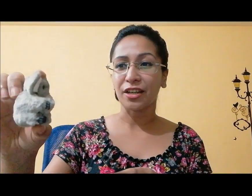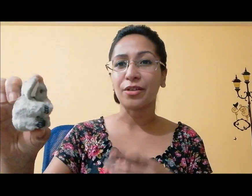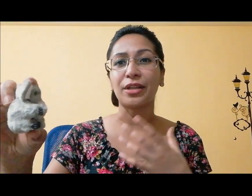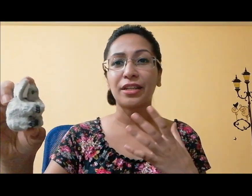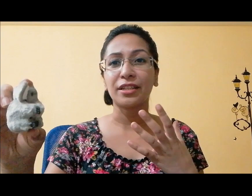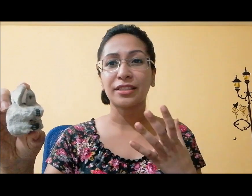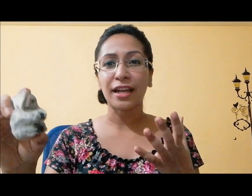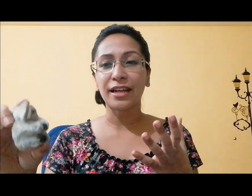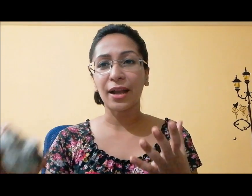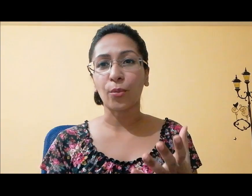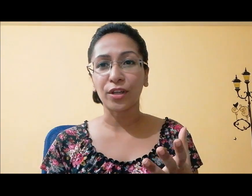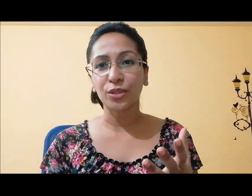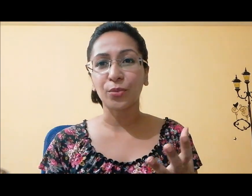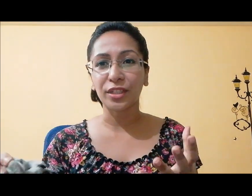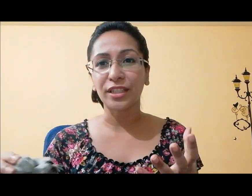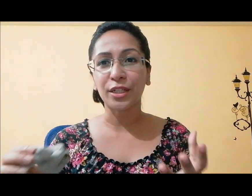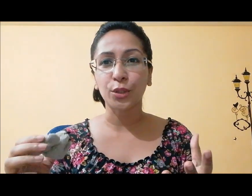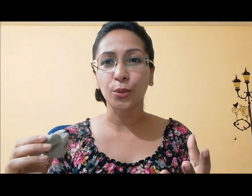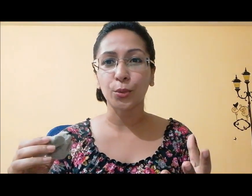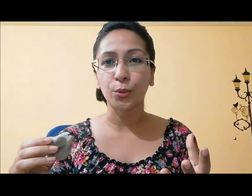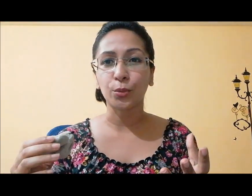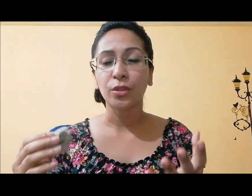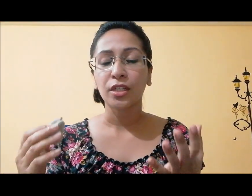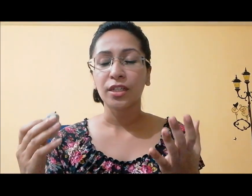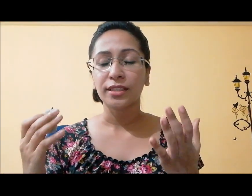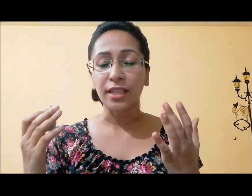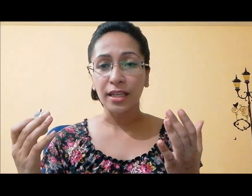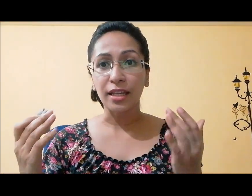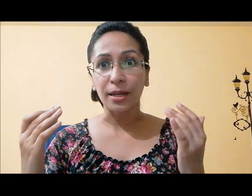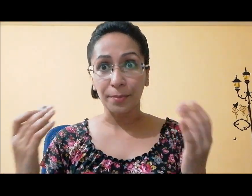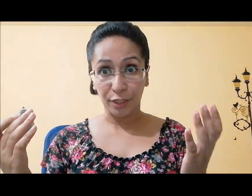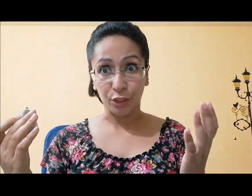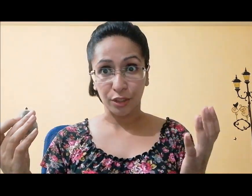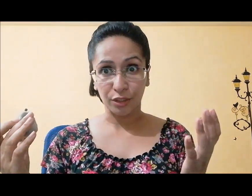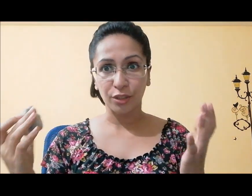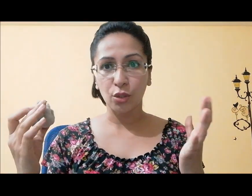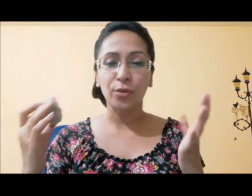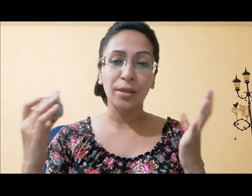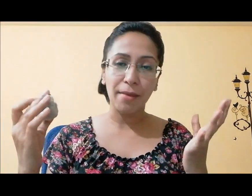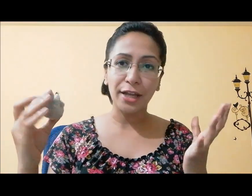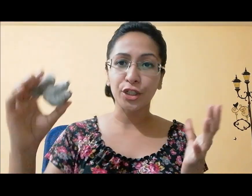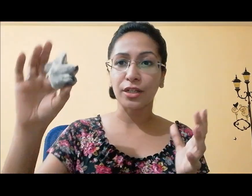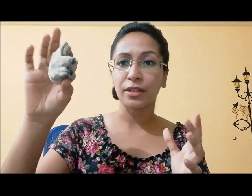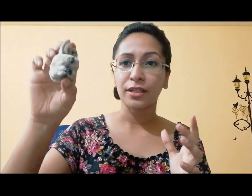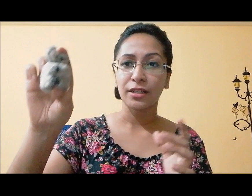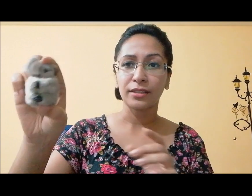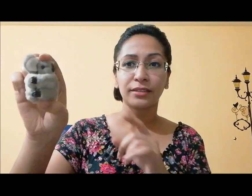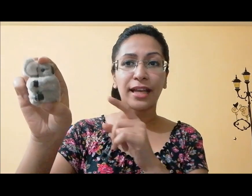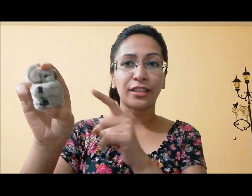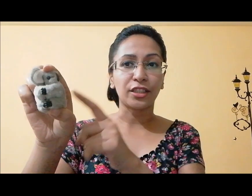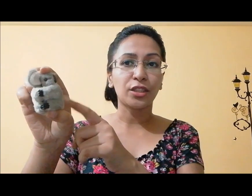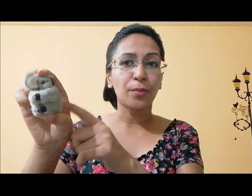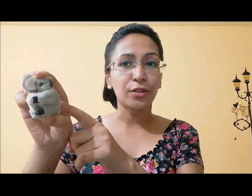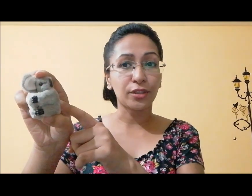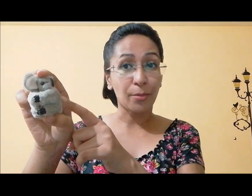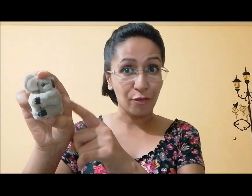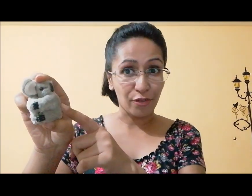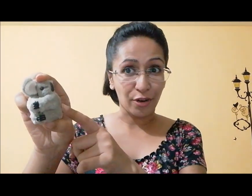In sign language, we tend to think in pictures. So, we imagine that this is the person I'm referring